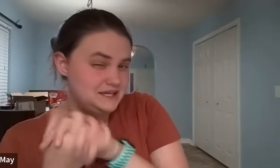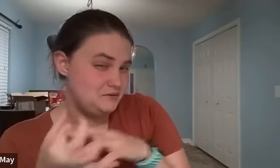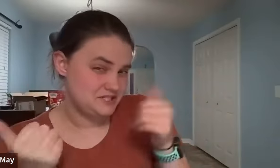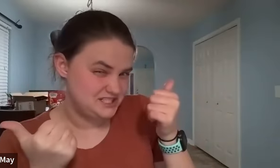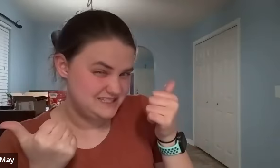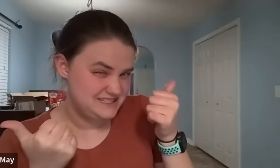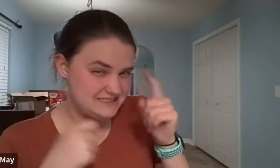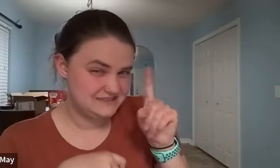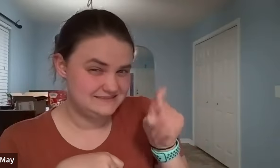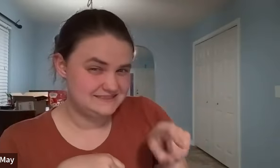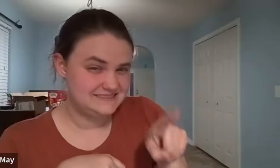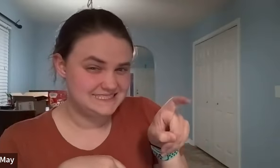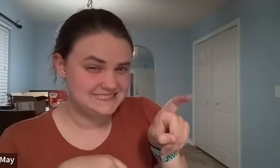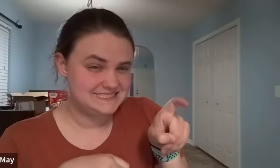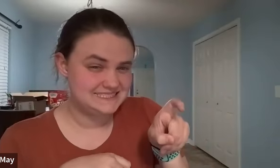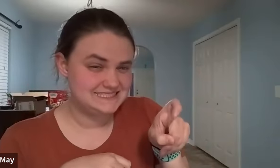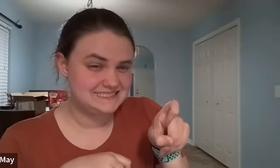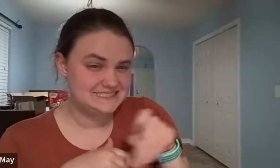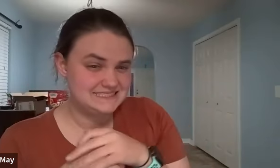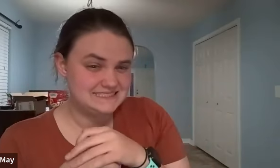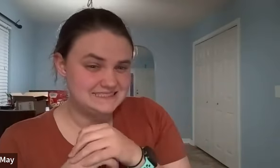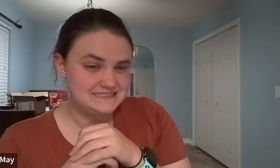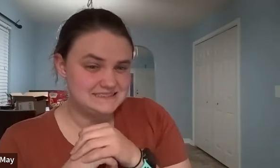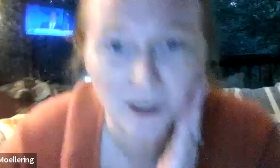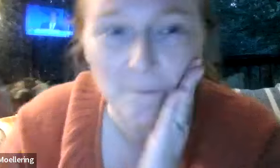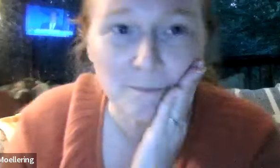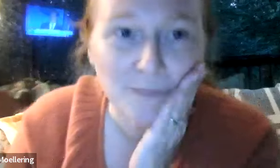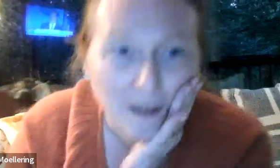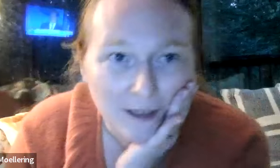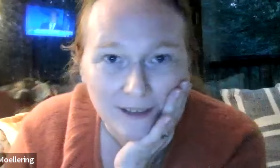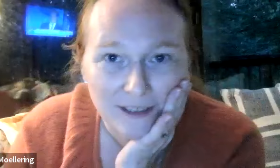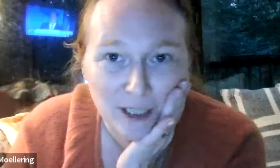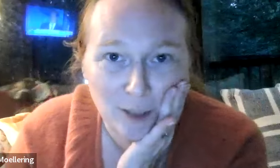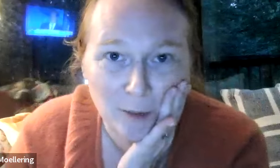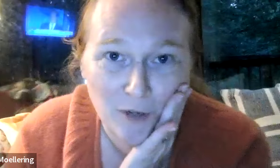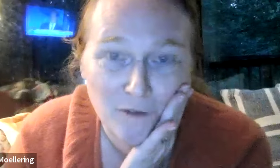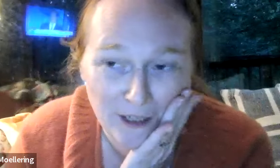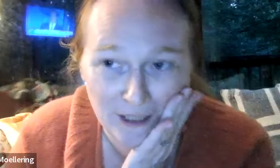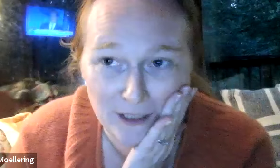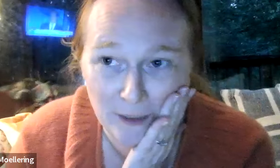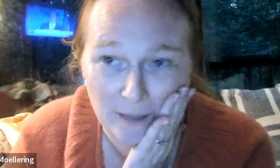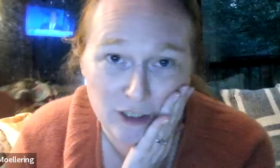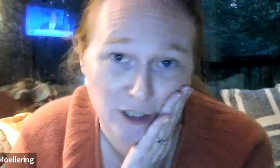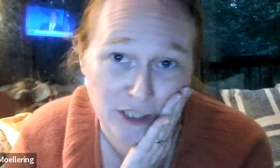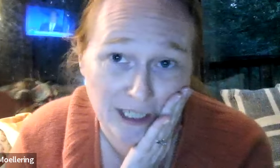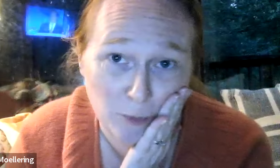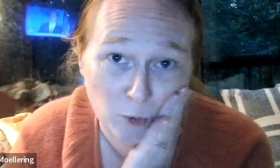Any questions? Okay, I'm gonna tell y'all the terrible, awful thing I do when I'm at church and I get bored